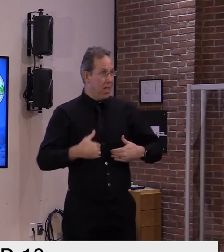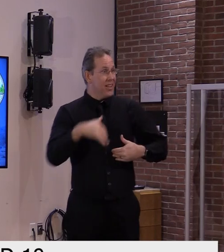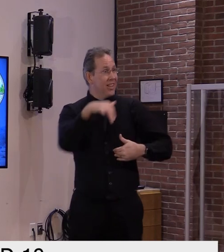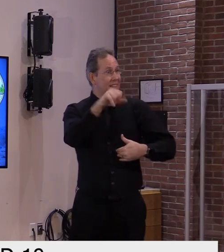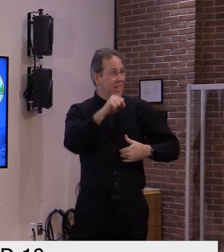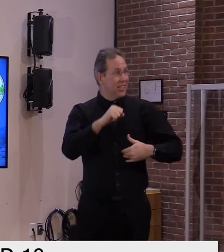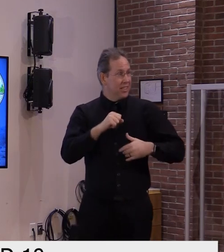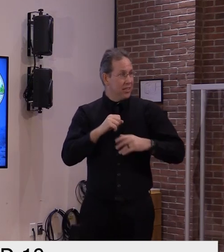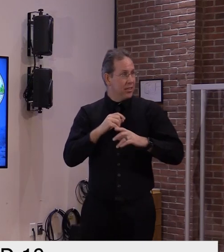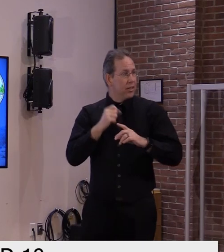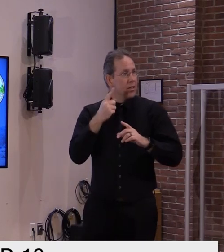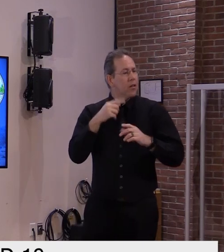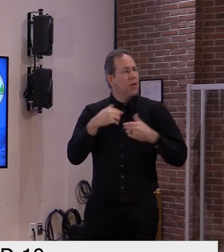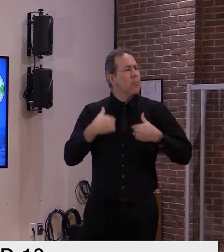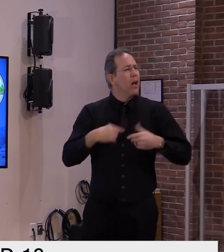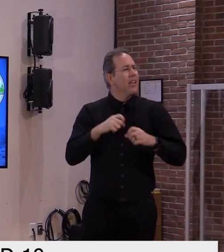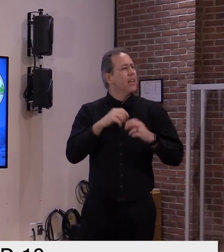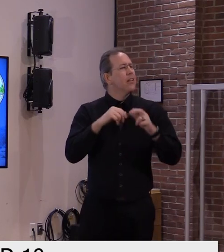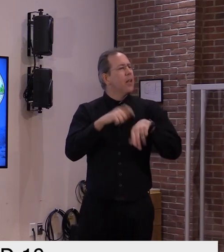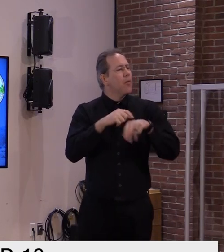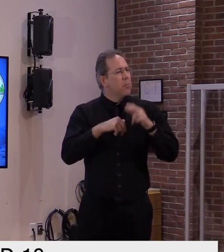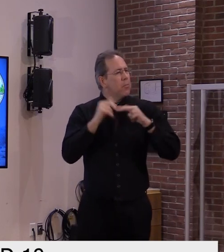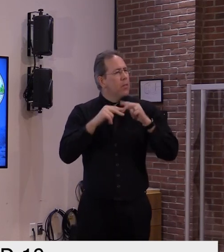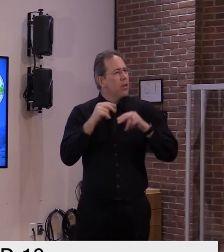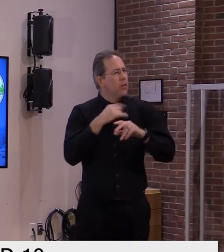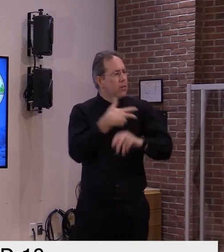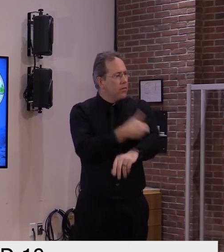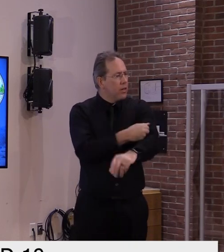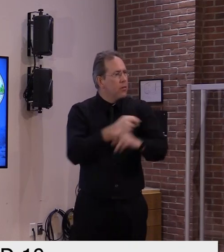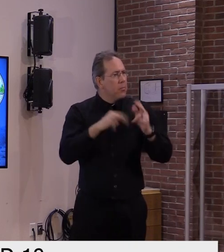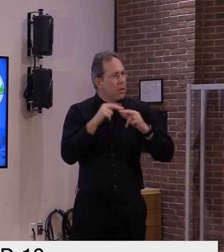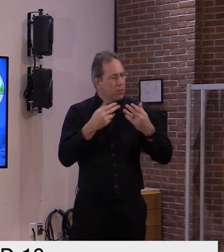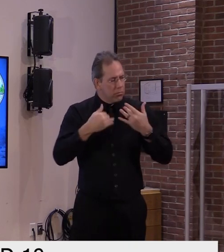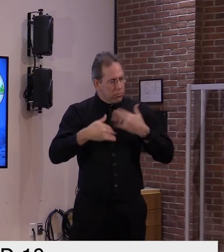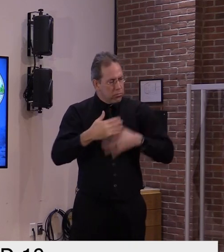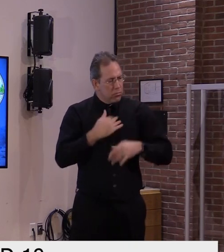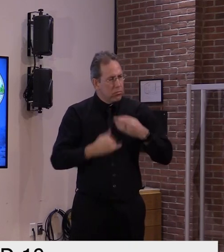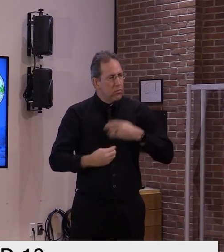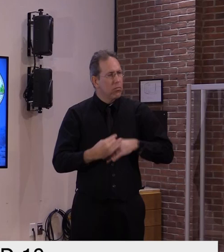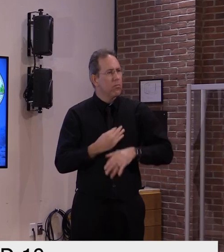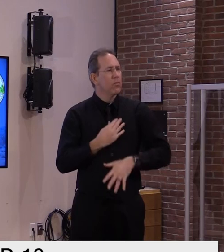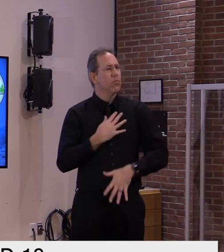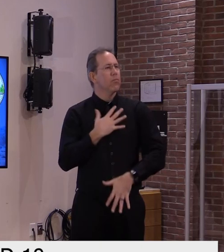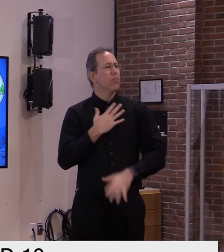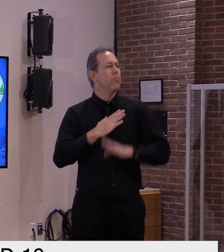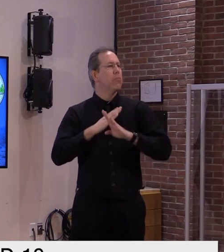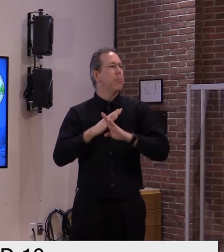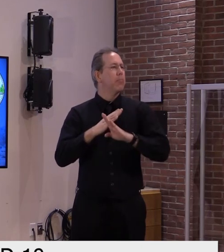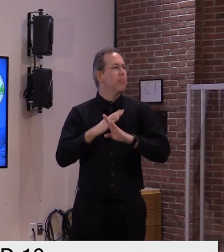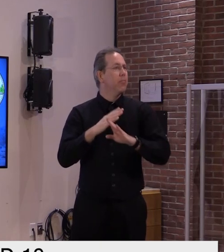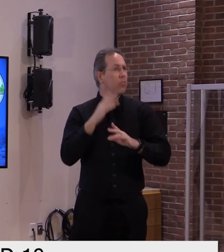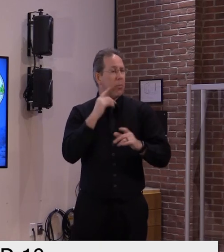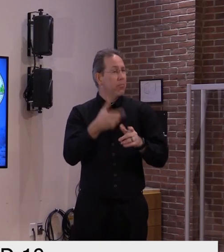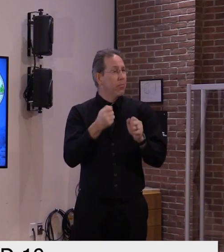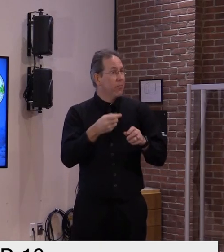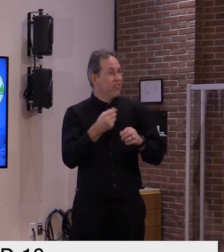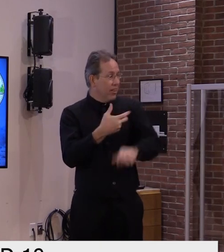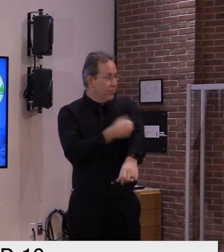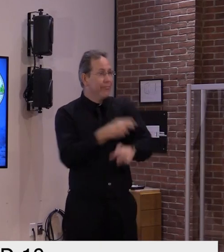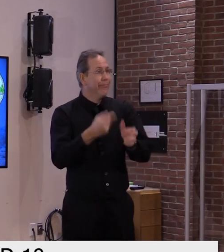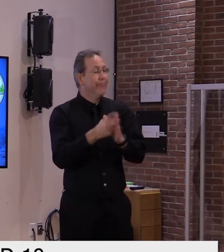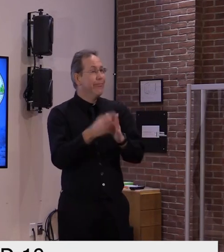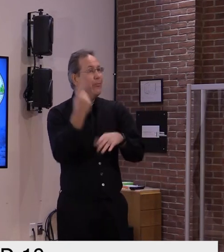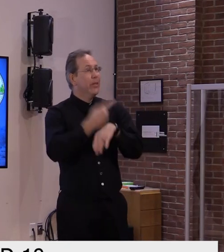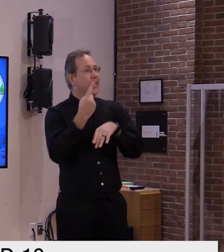takes time. So it's usually not a great response to an outbreak. I can say, though, that when you look at